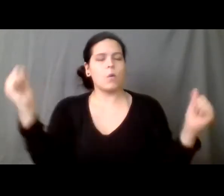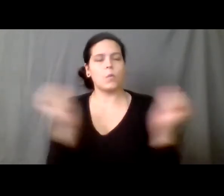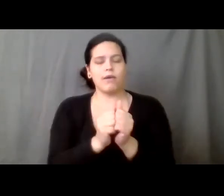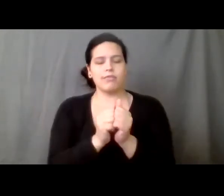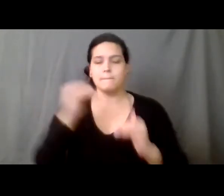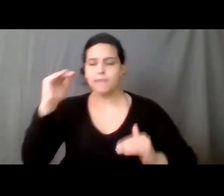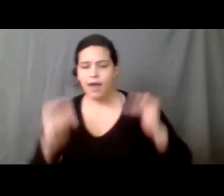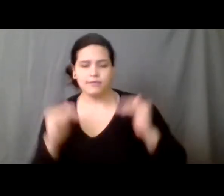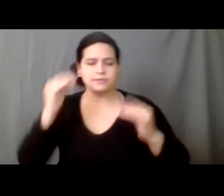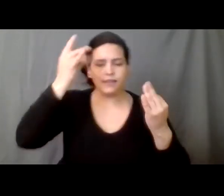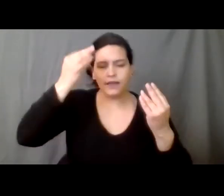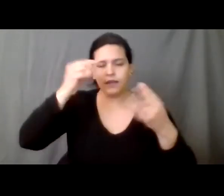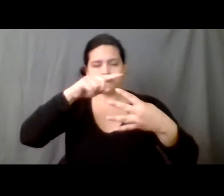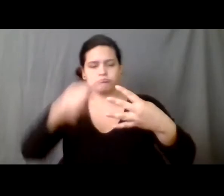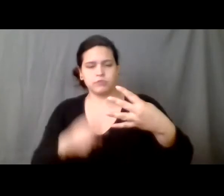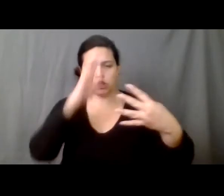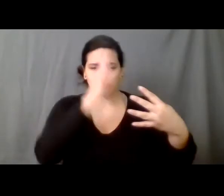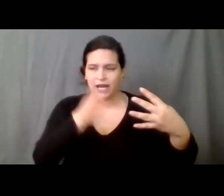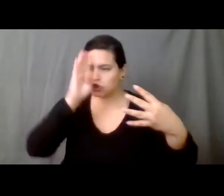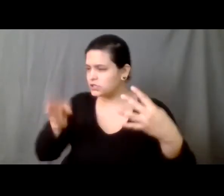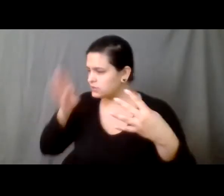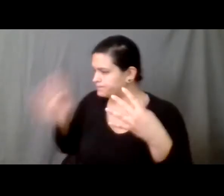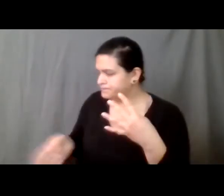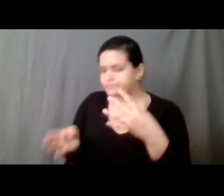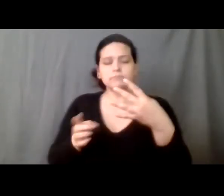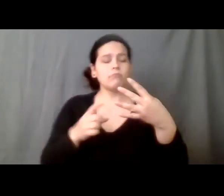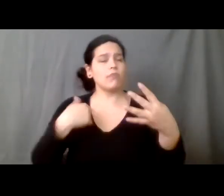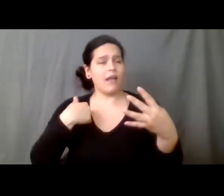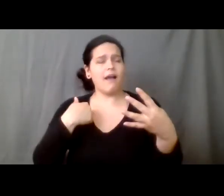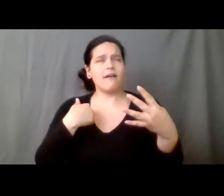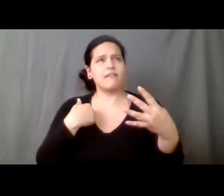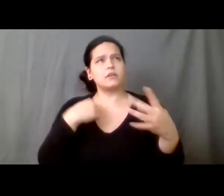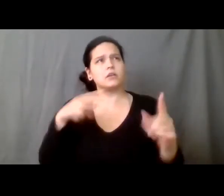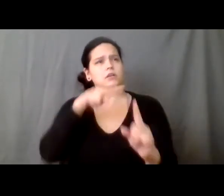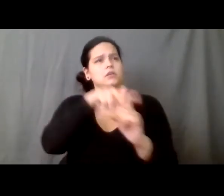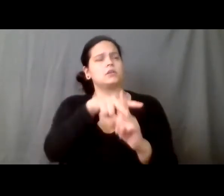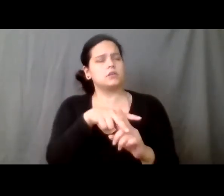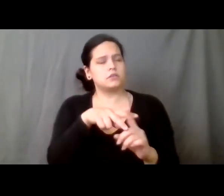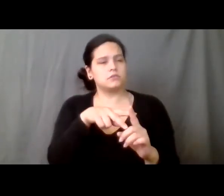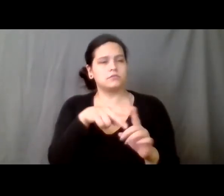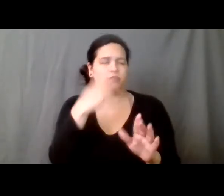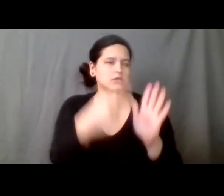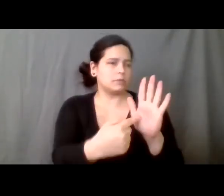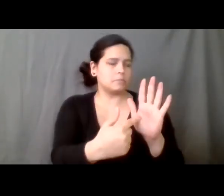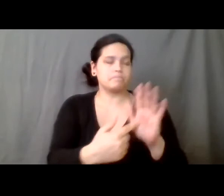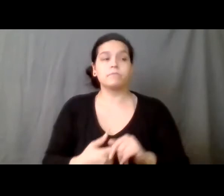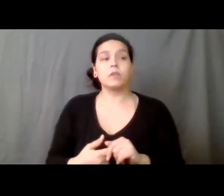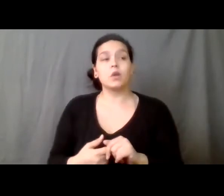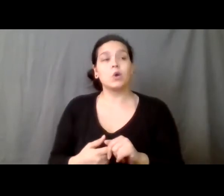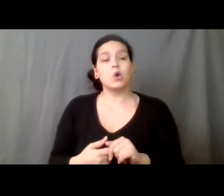between these directions, and I've taken that actually to apply it to, for instance, a tribal